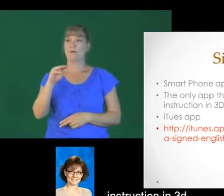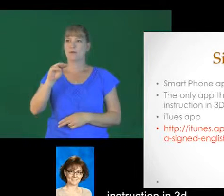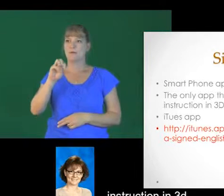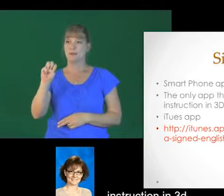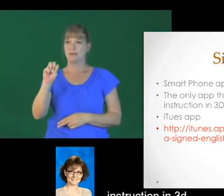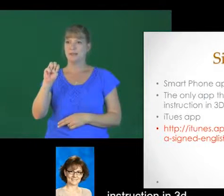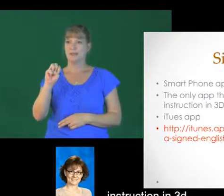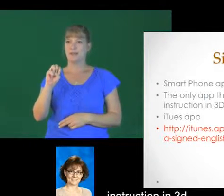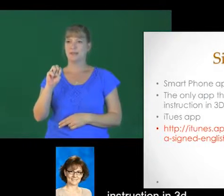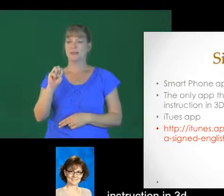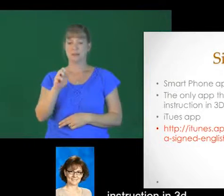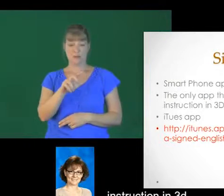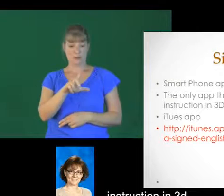in 3D.